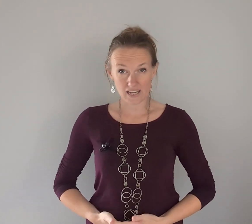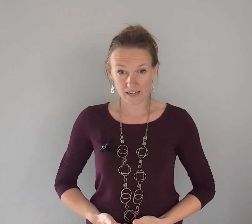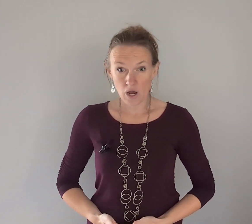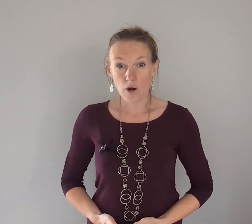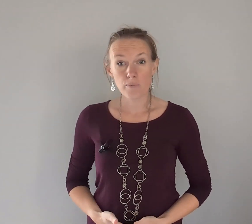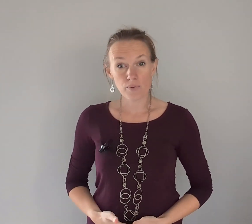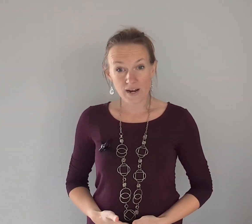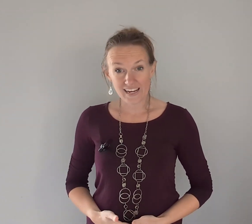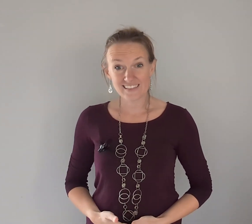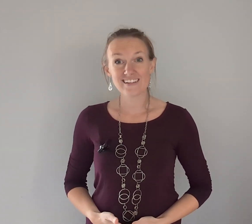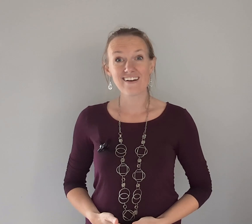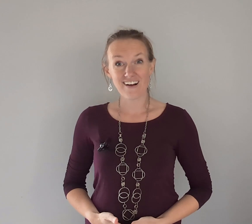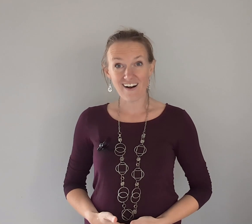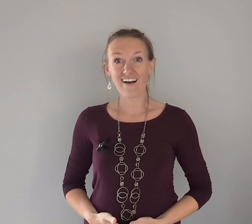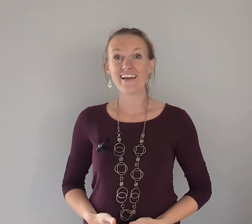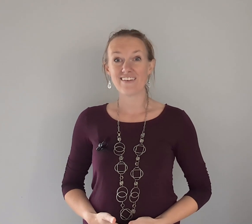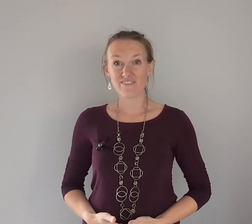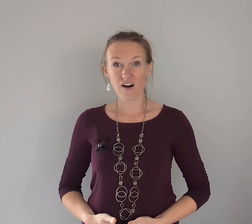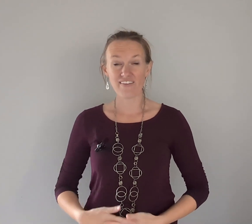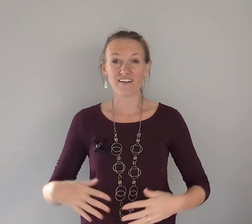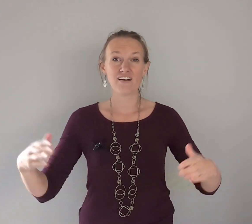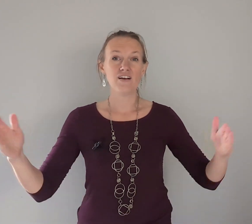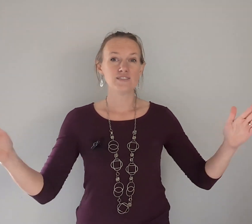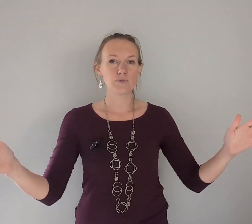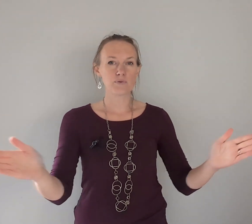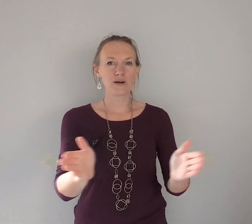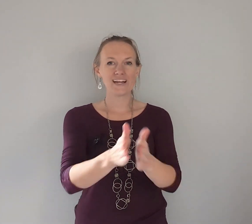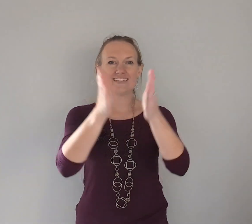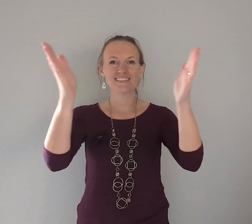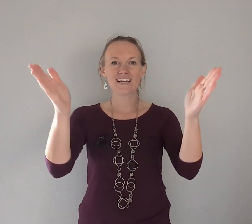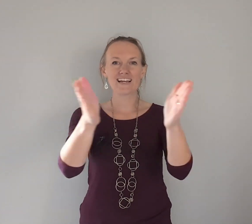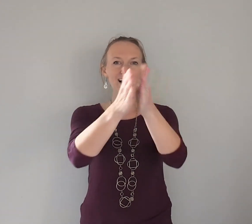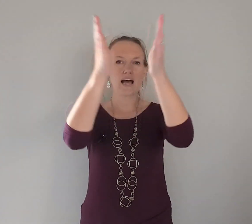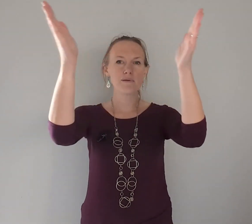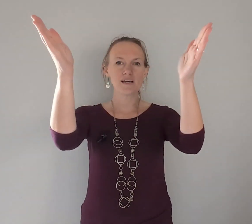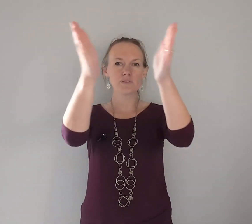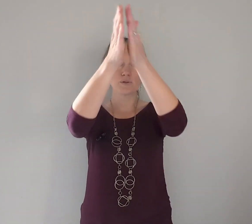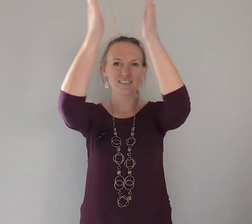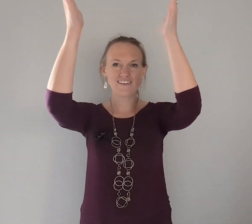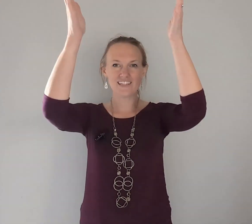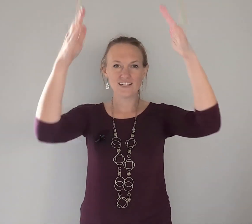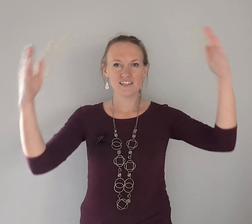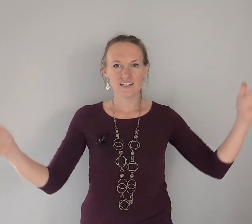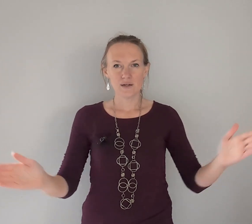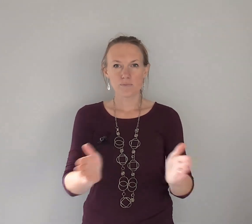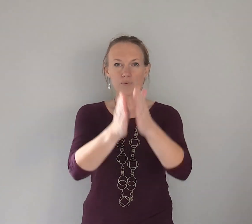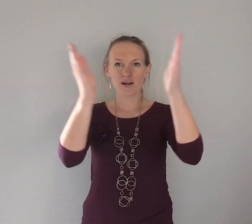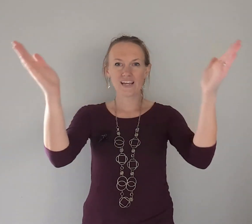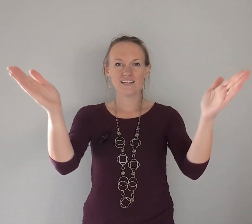sign praise, God, and Father. So praise is kind of clapping up towards heaven. Praise,